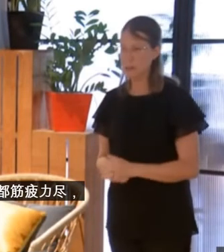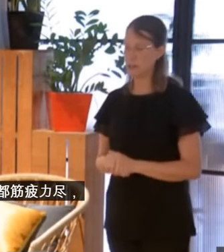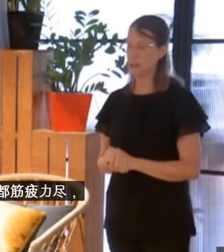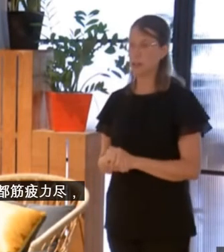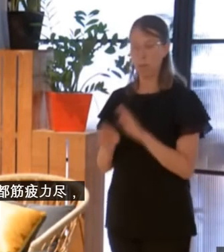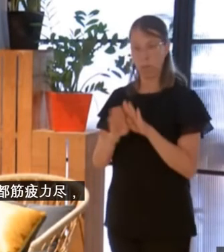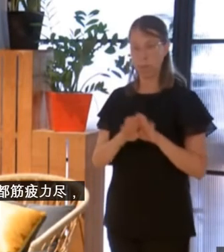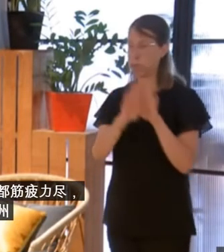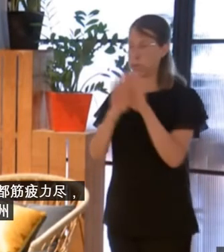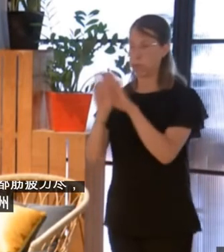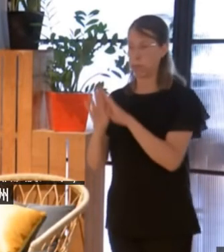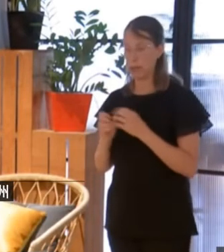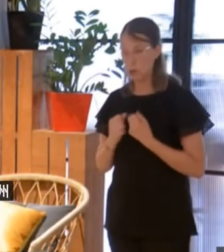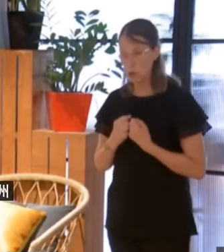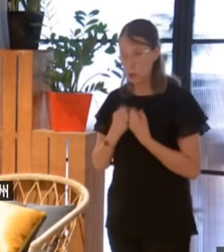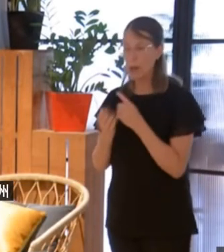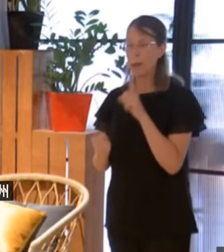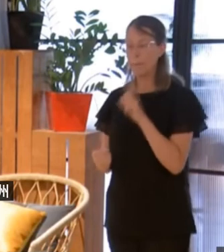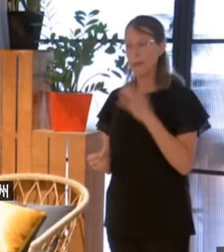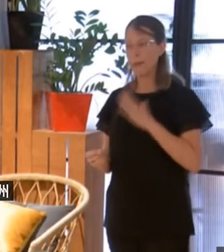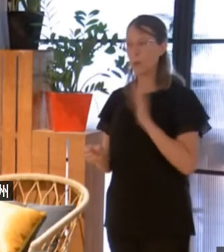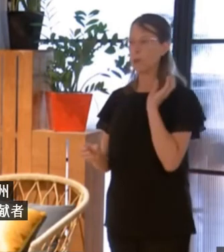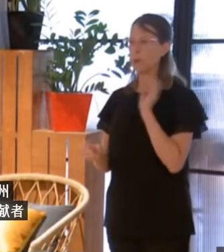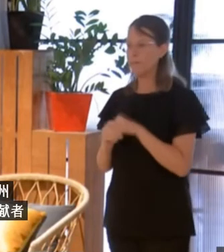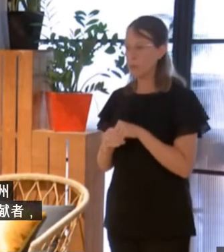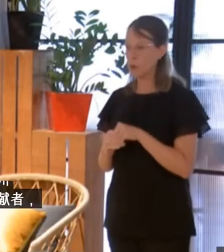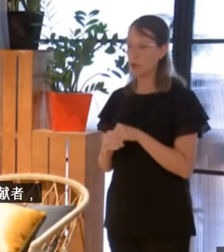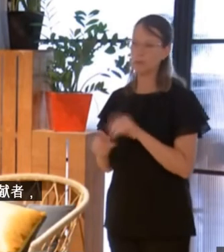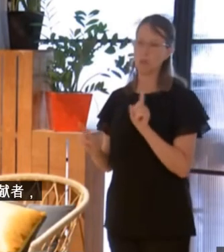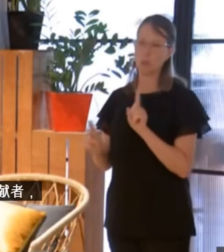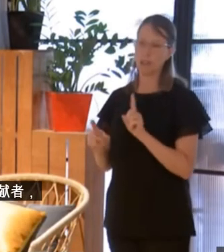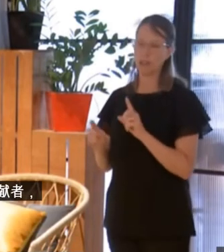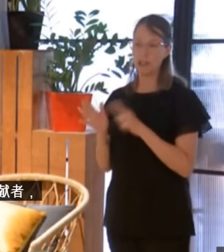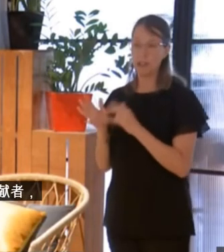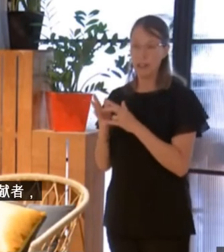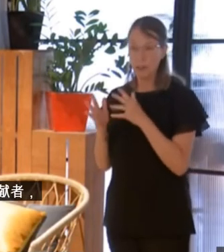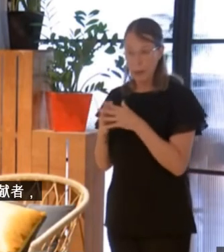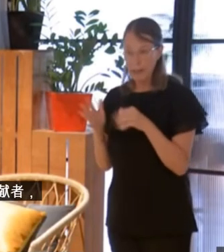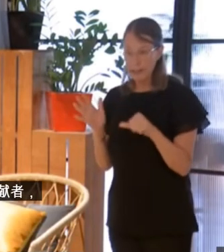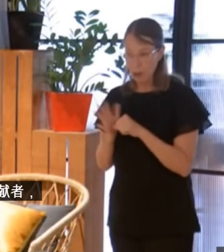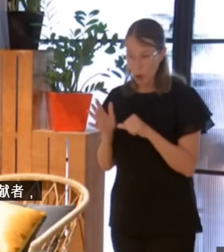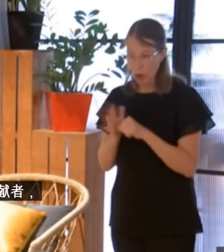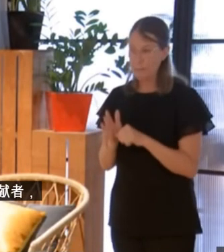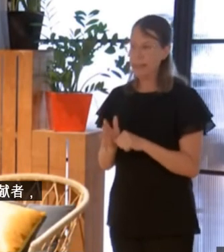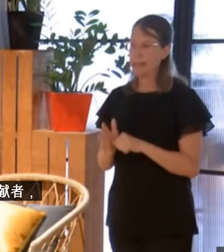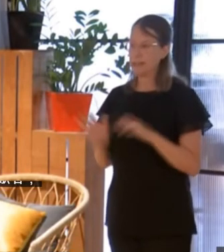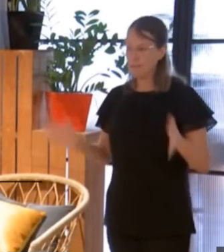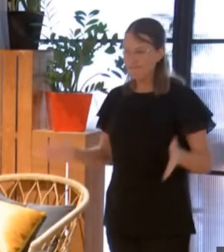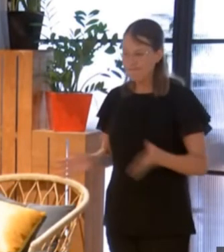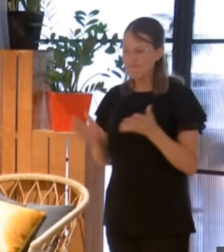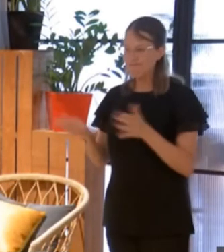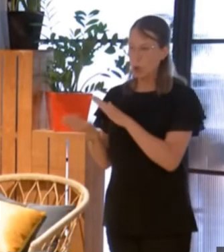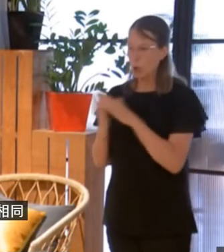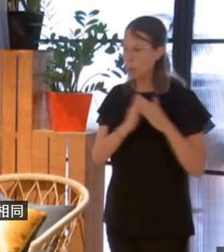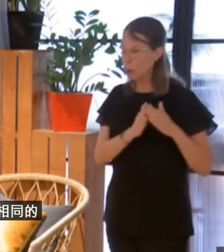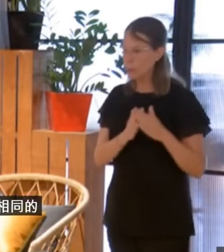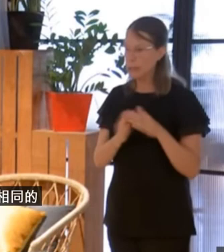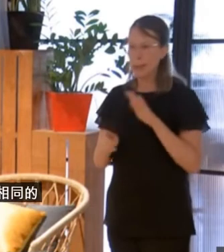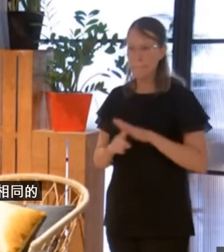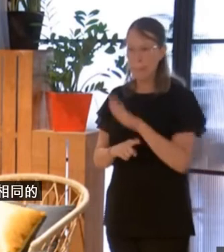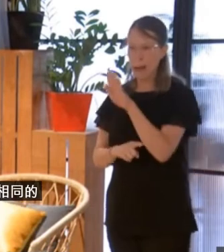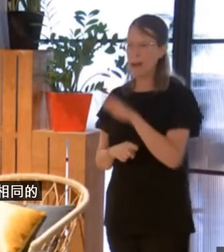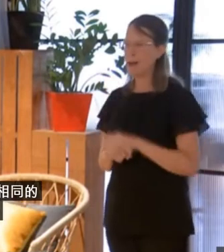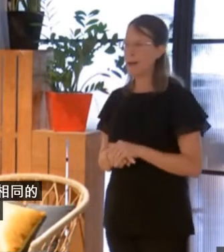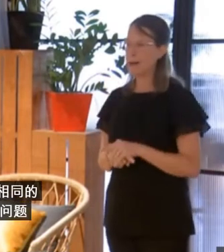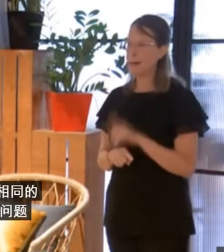state, but they want to be active contributors to the economic outcomes of the state, to revival of community, but they just can't keep going on the